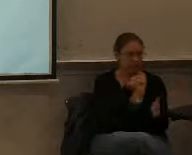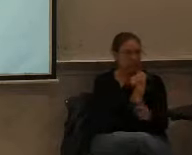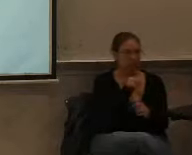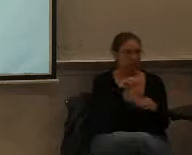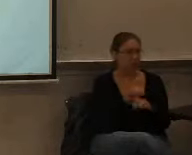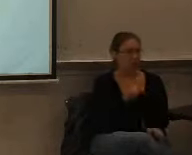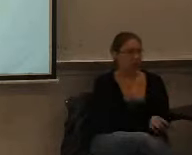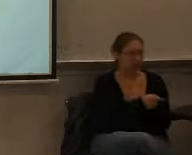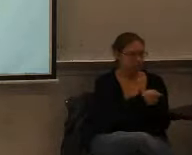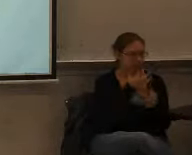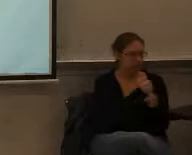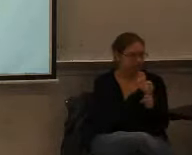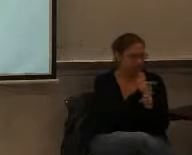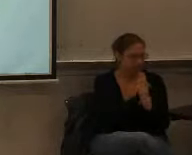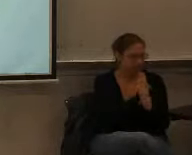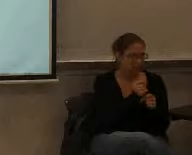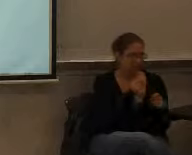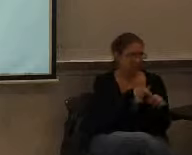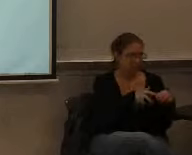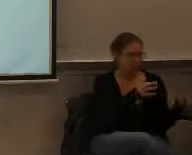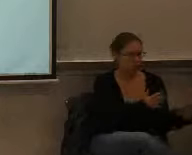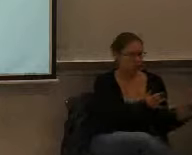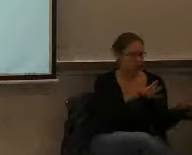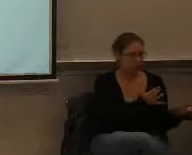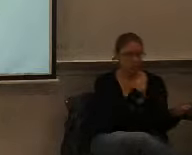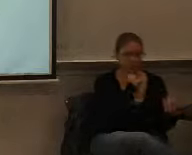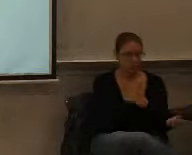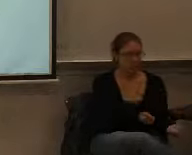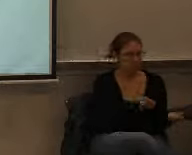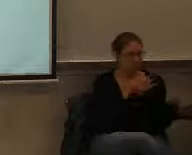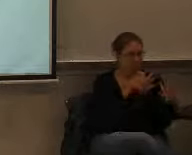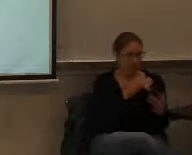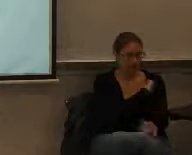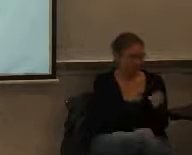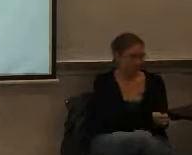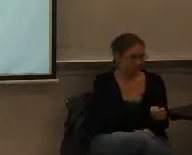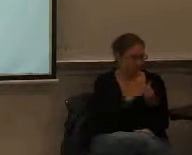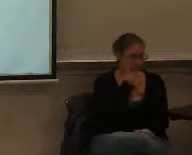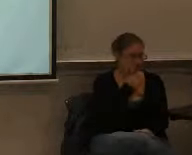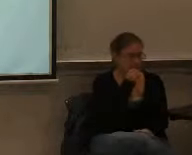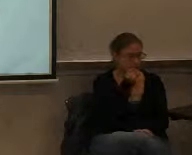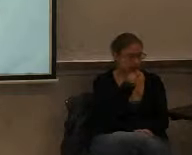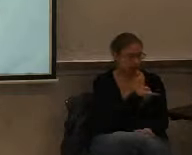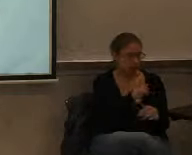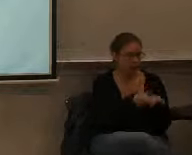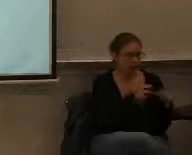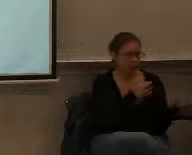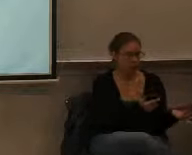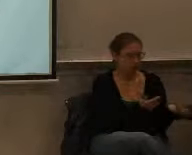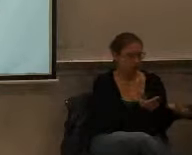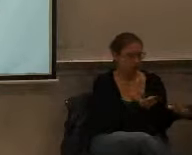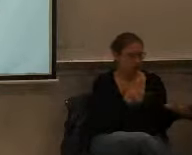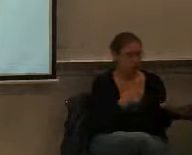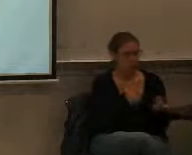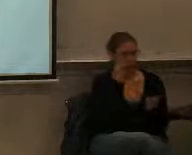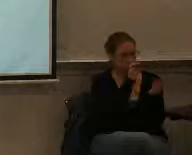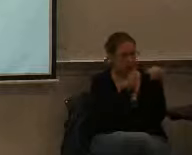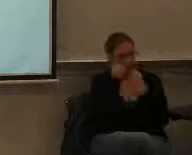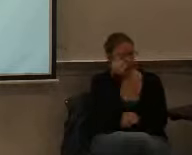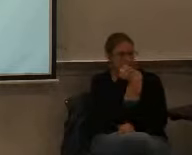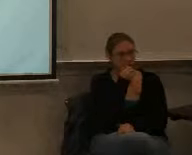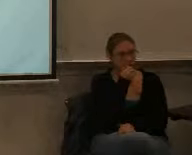pushes, and they spring out and get it. So they sit and wait. So they're not burning energy, basically, while they're looking for